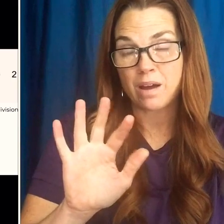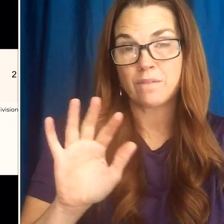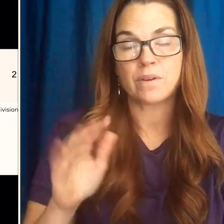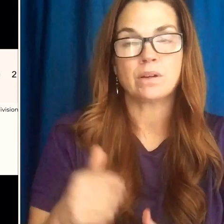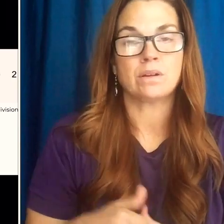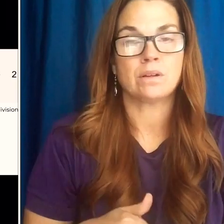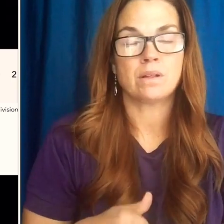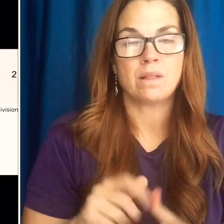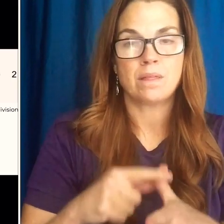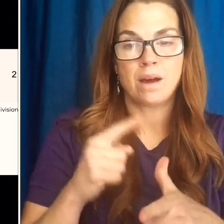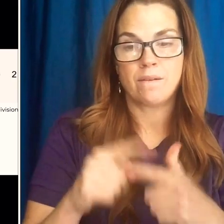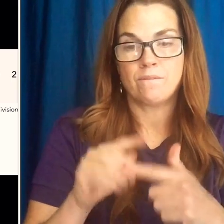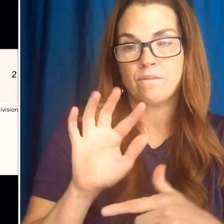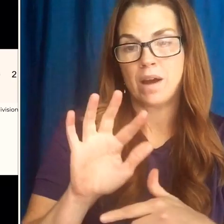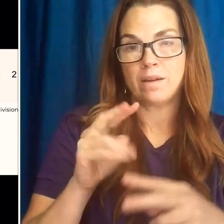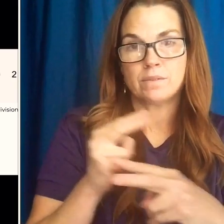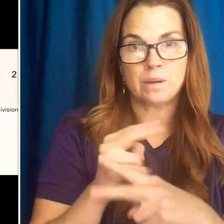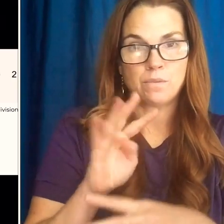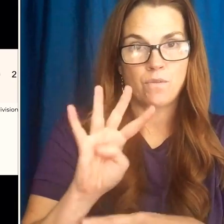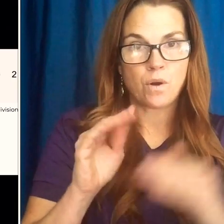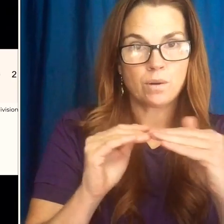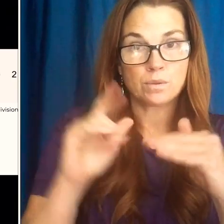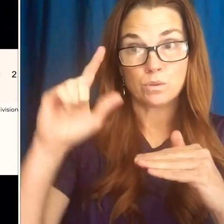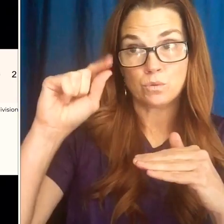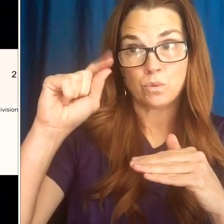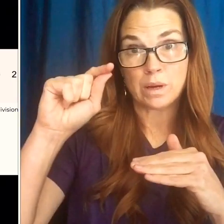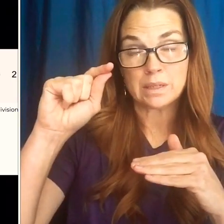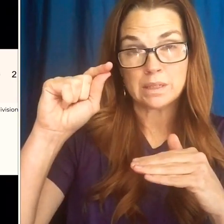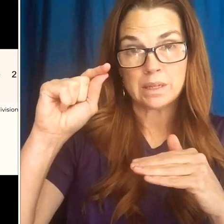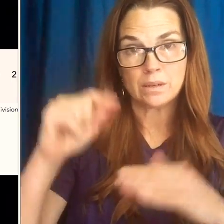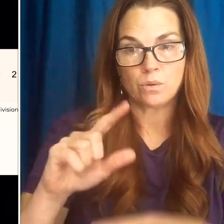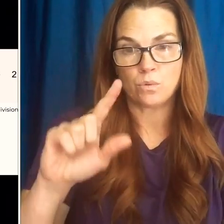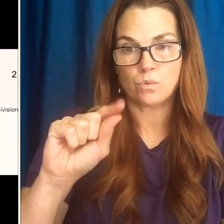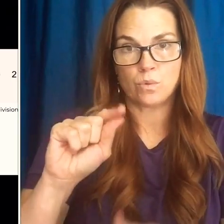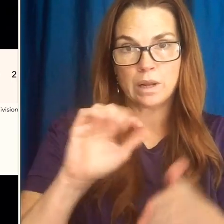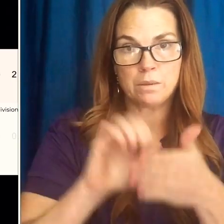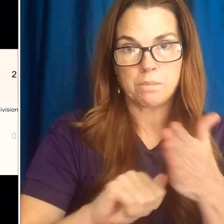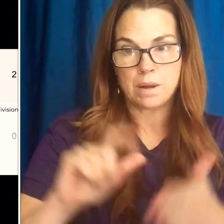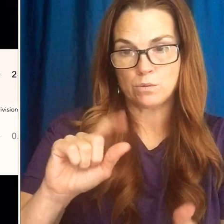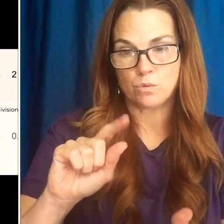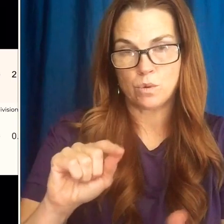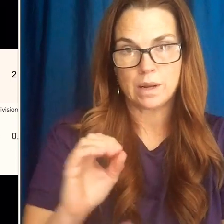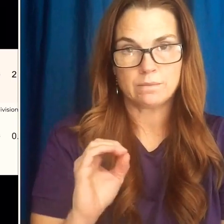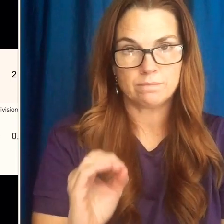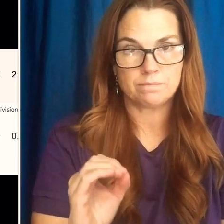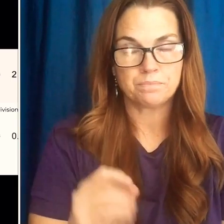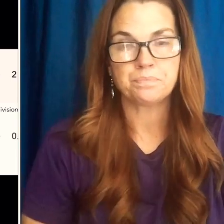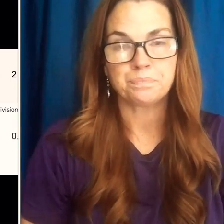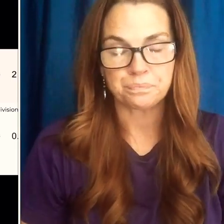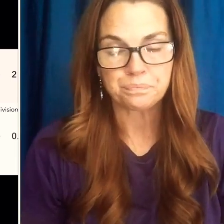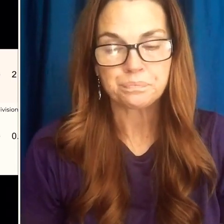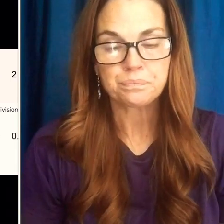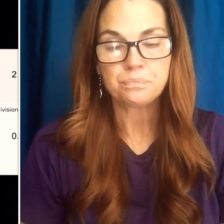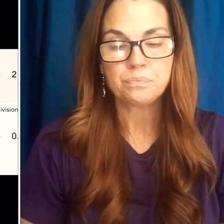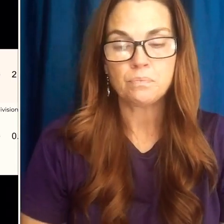finally, there's no remainder. This means that 1 over 4, or 1 divided by 4, is